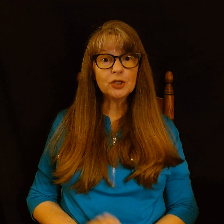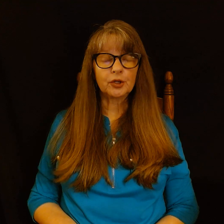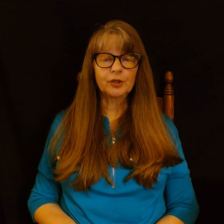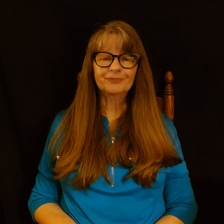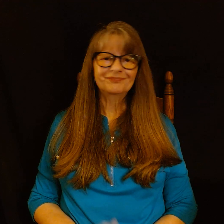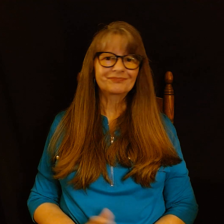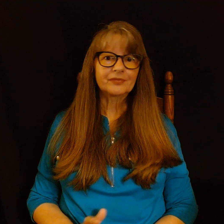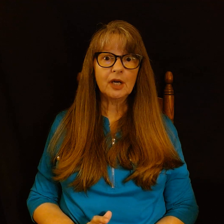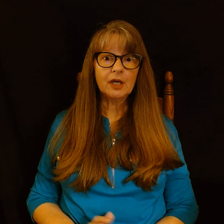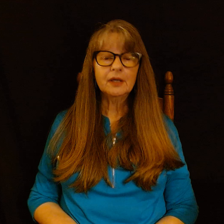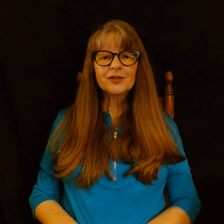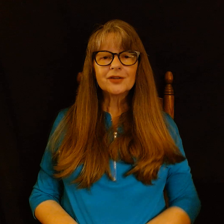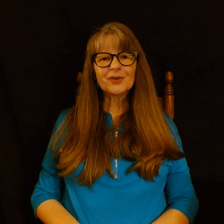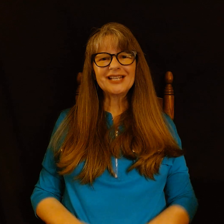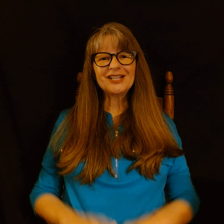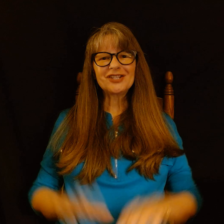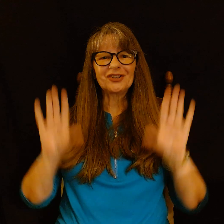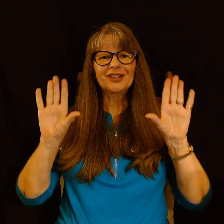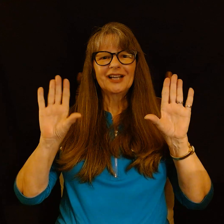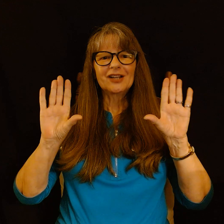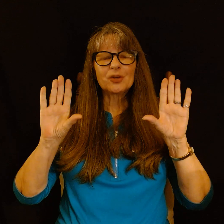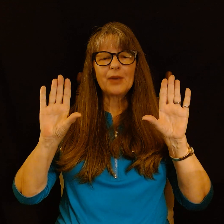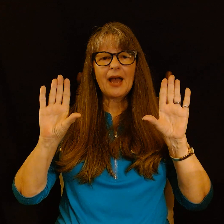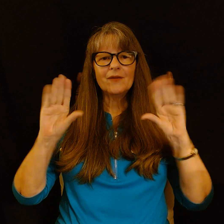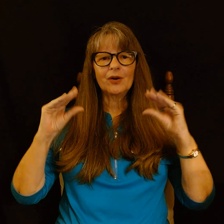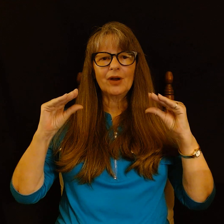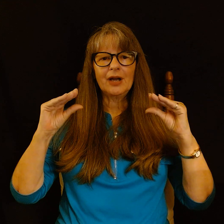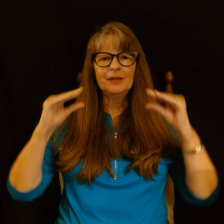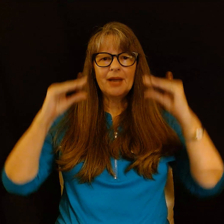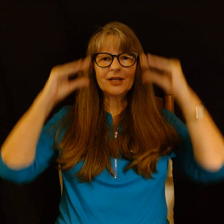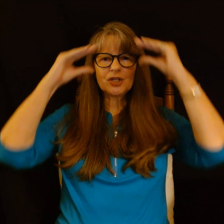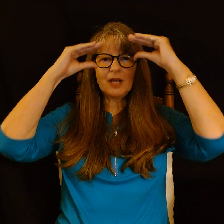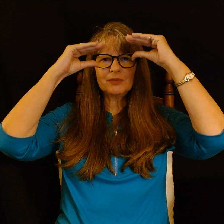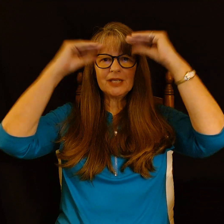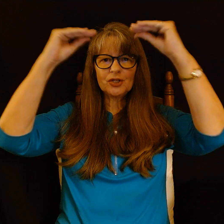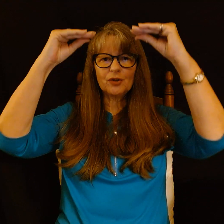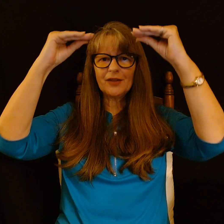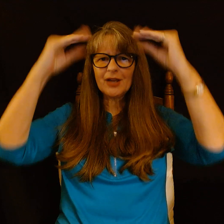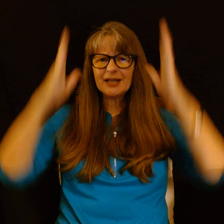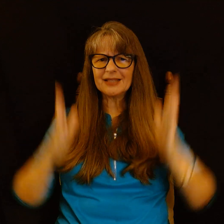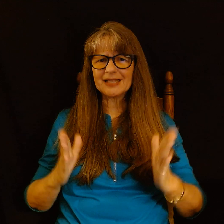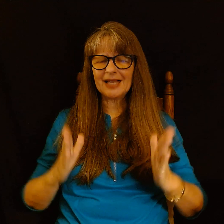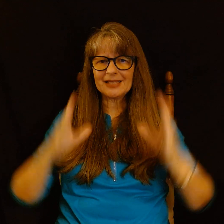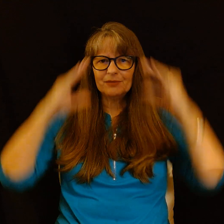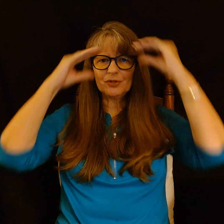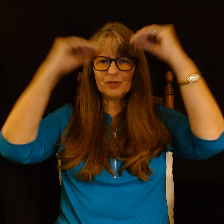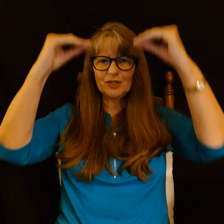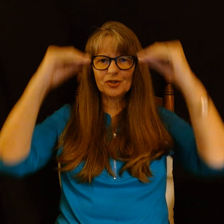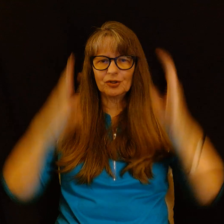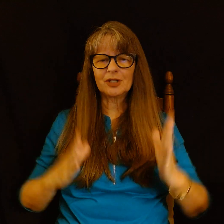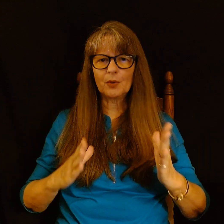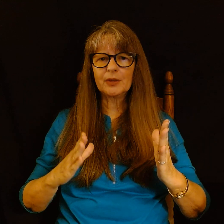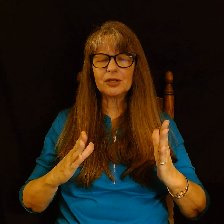teacher, duh. So teacher. So we have our hand-shaped teacher. I think I did this last time too, teacher, because we already did